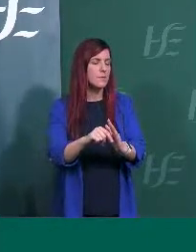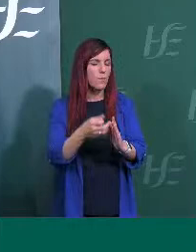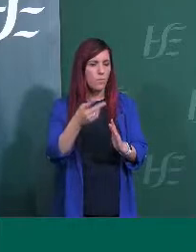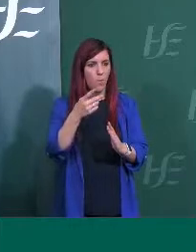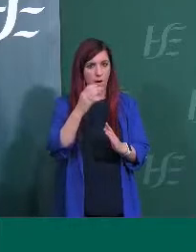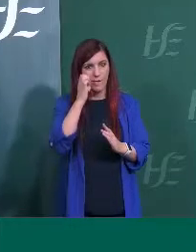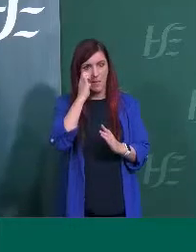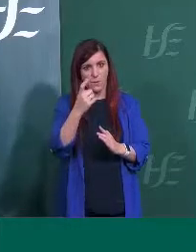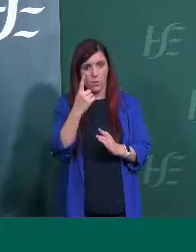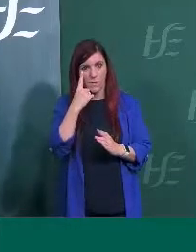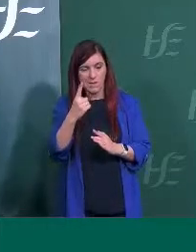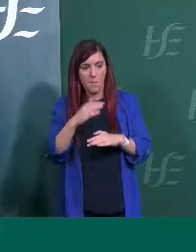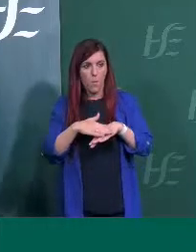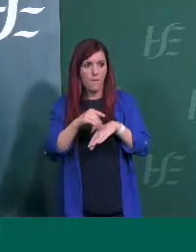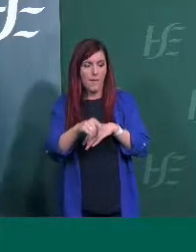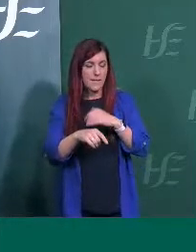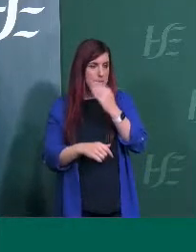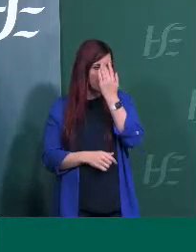in our intensive care beds.